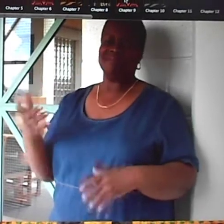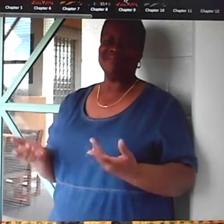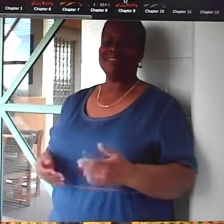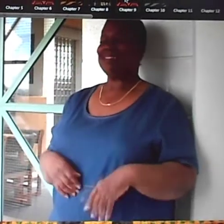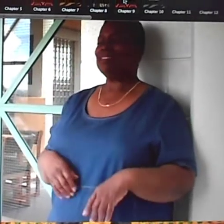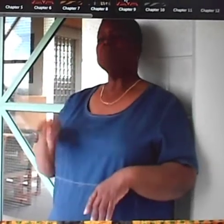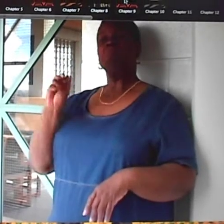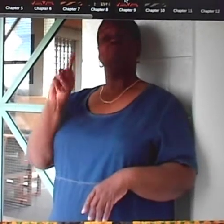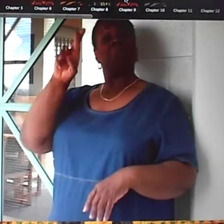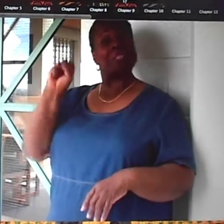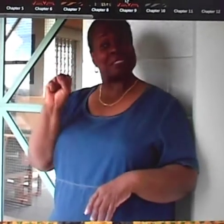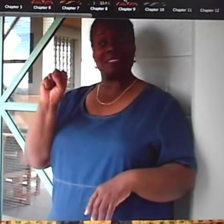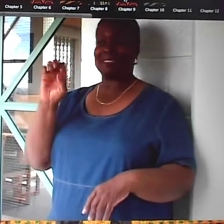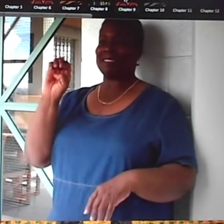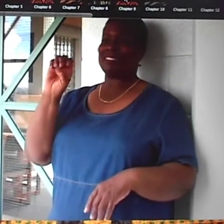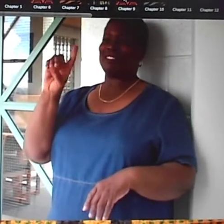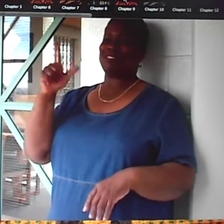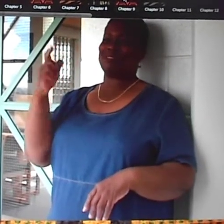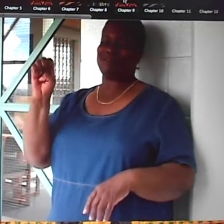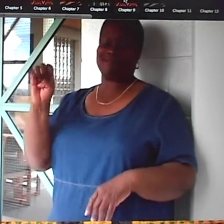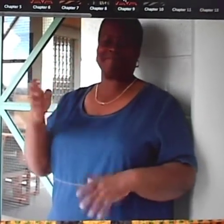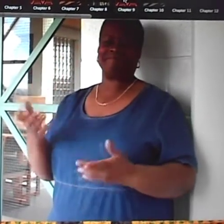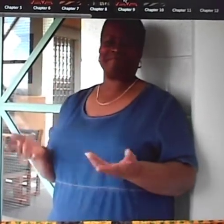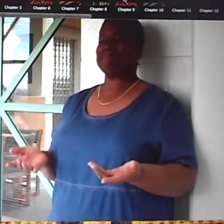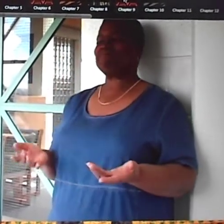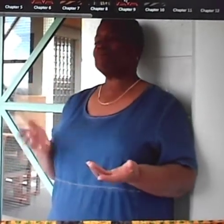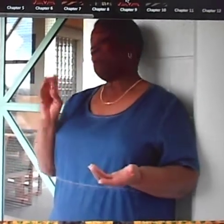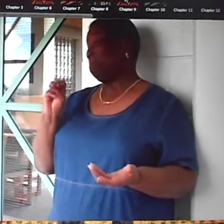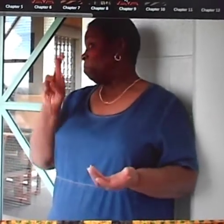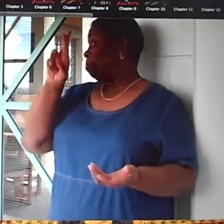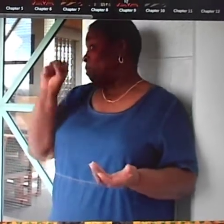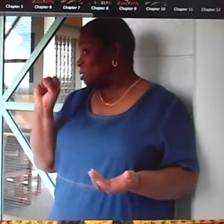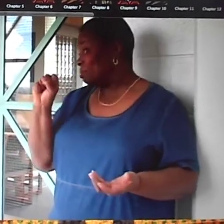And we would say Miss Nafie or Mrs.